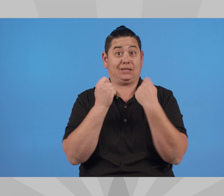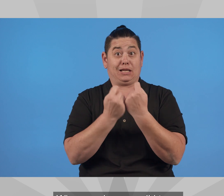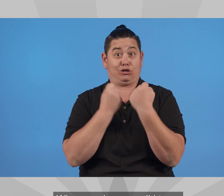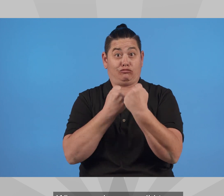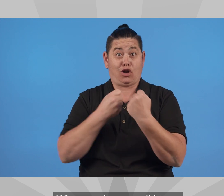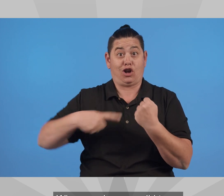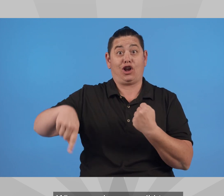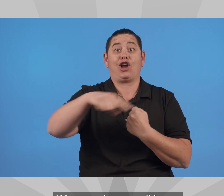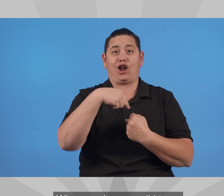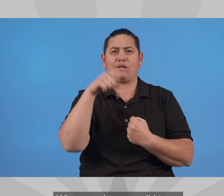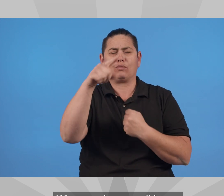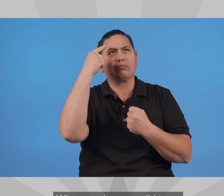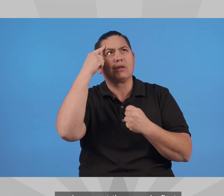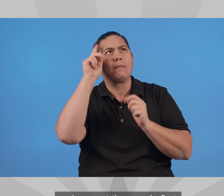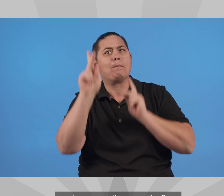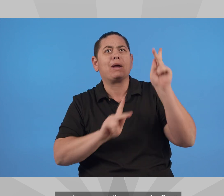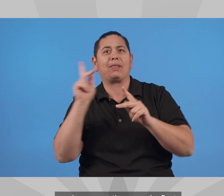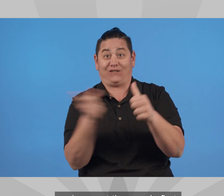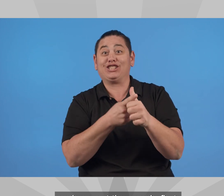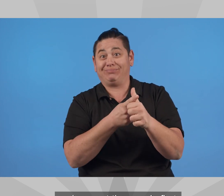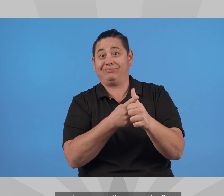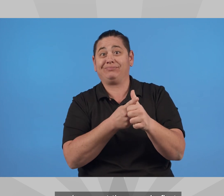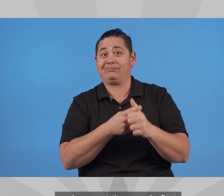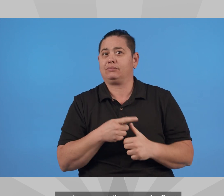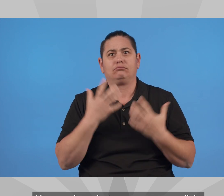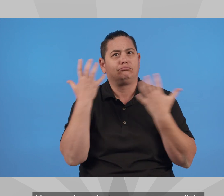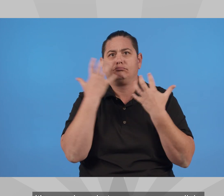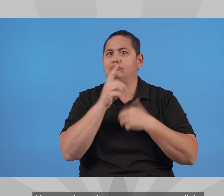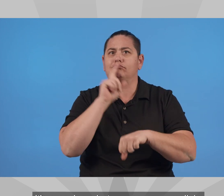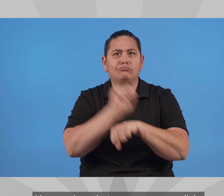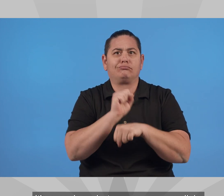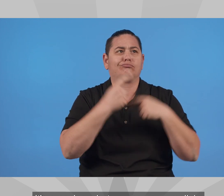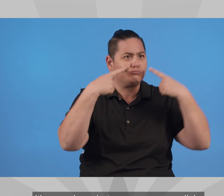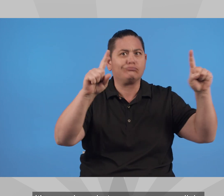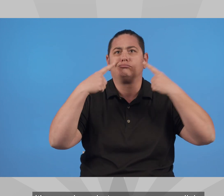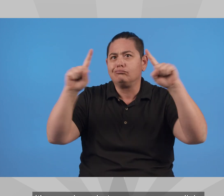When you have a solid team and you put the people first, it's amazing what you can accomplish.